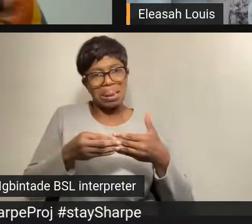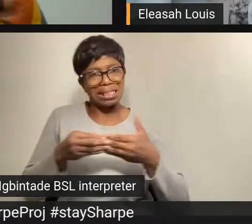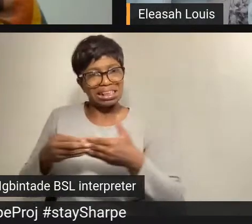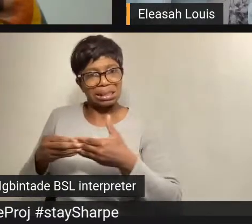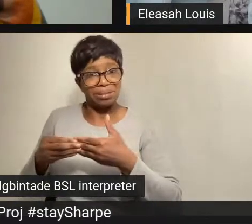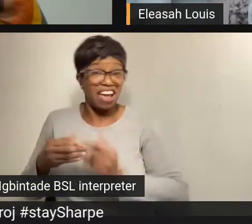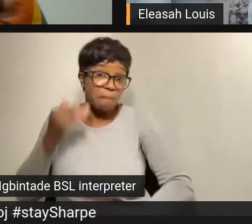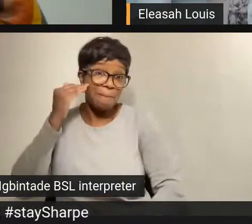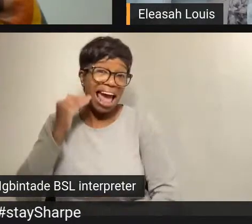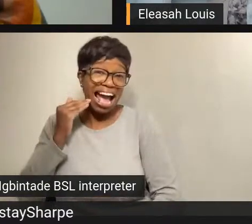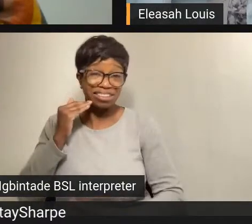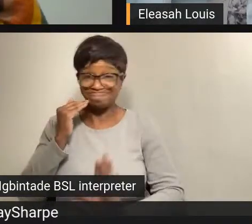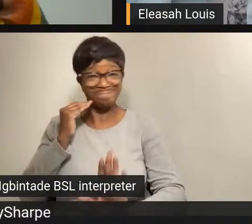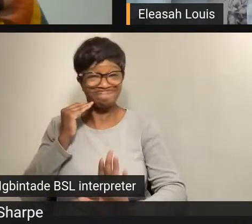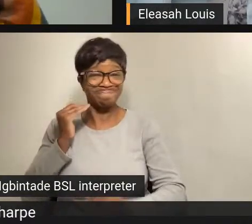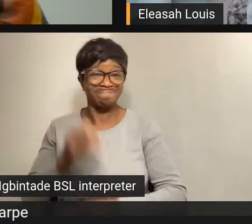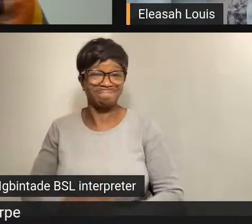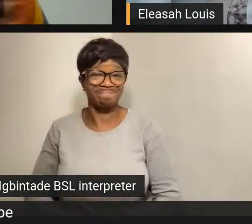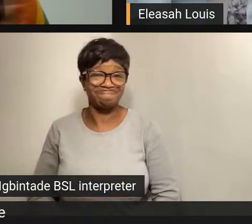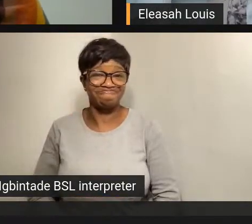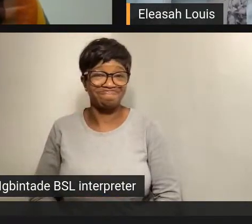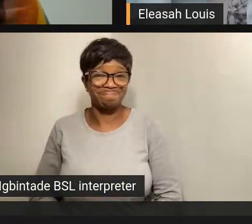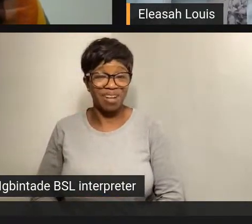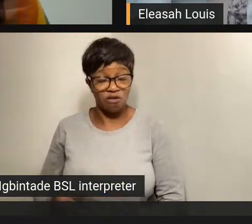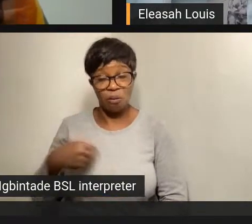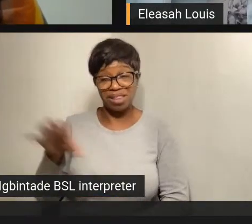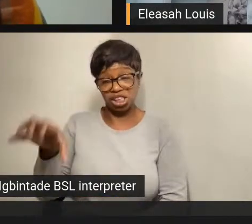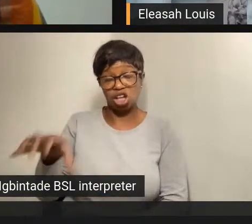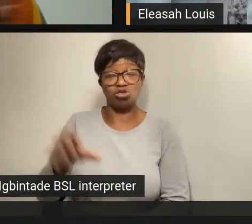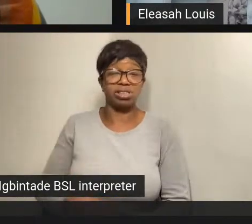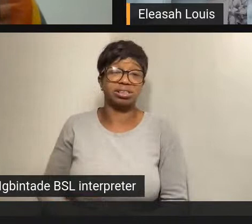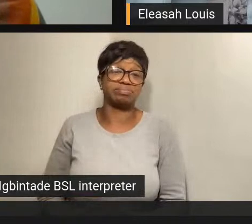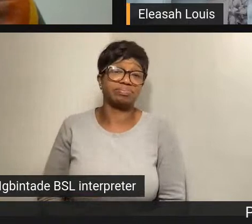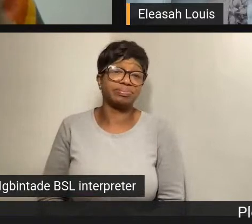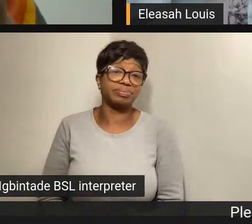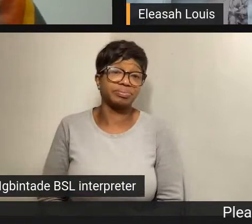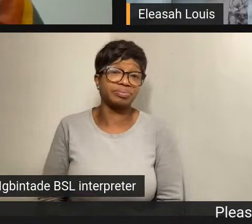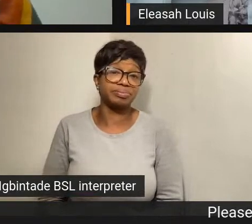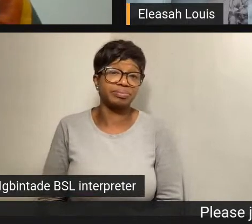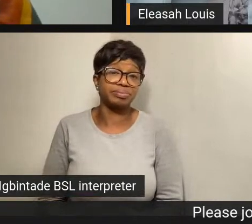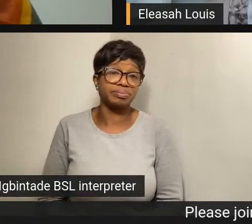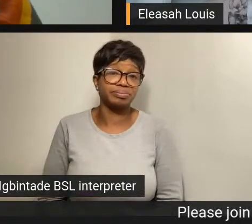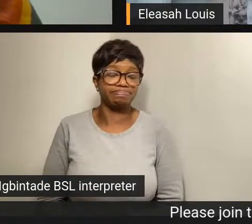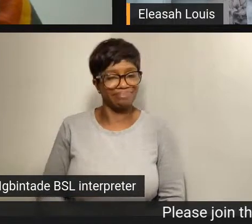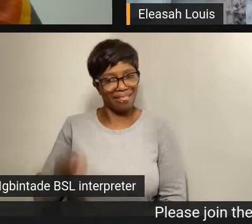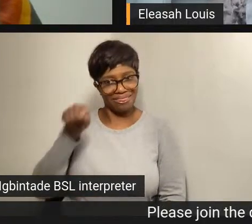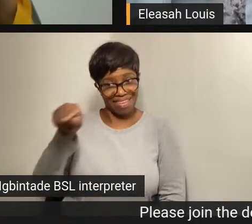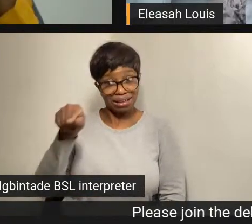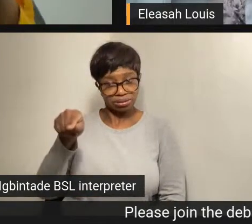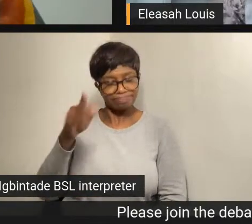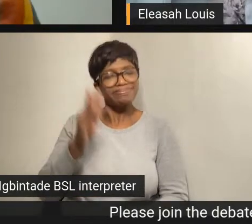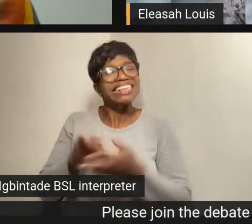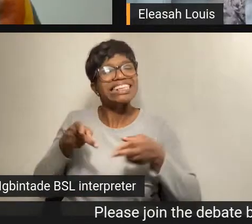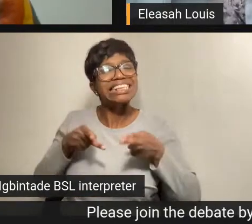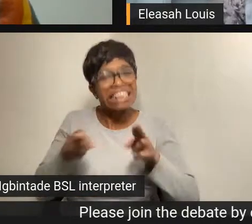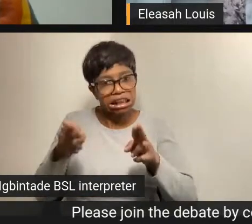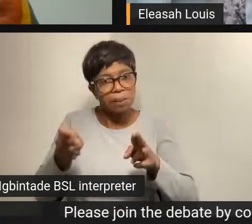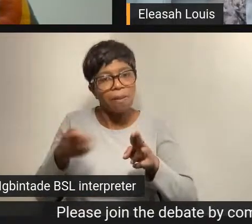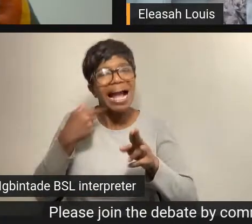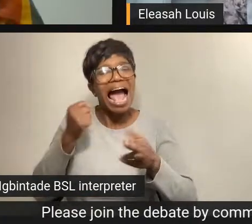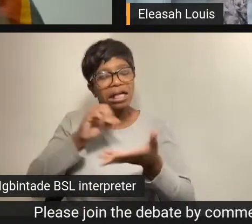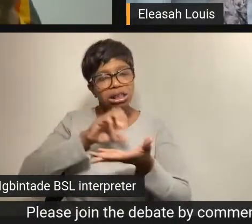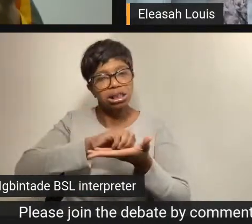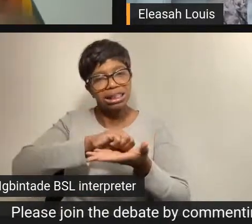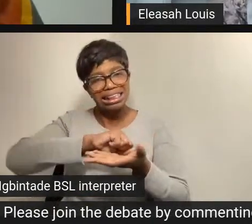a Black person from these countries. That's a system that can be dismantled. We